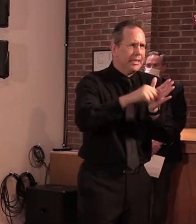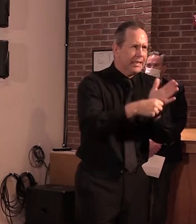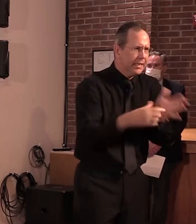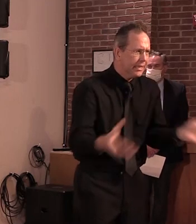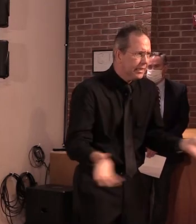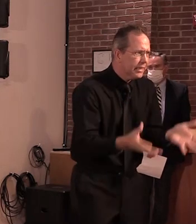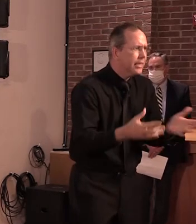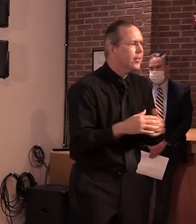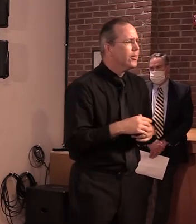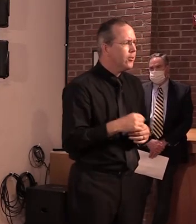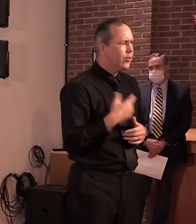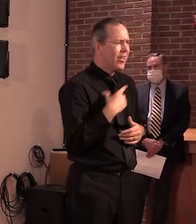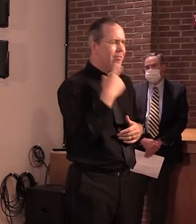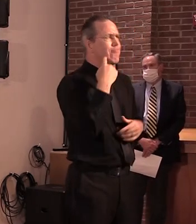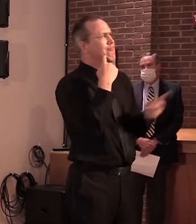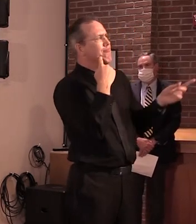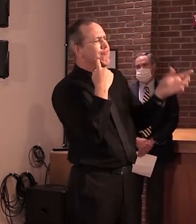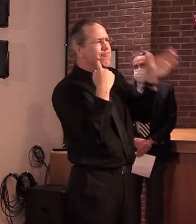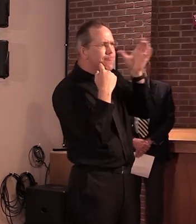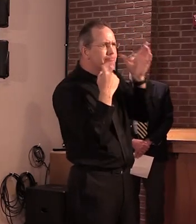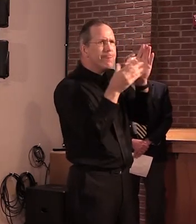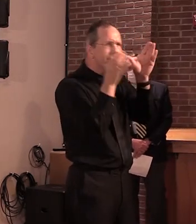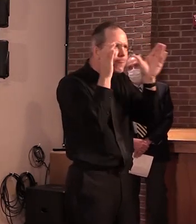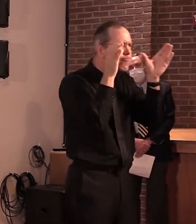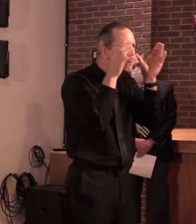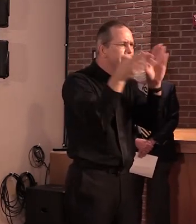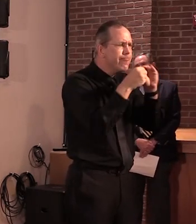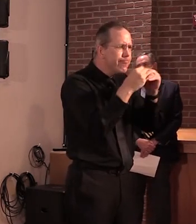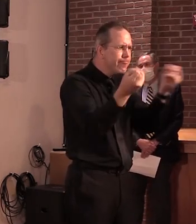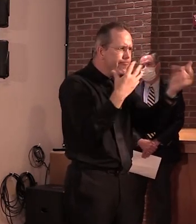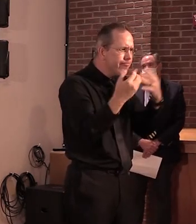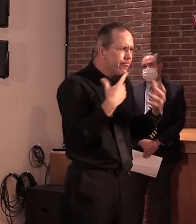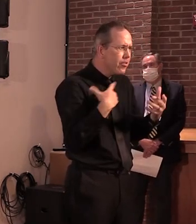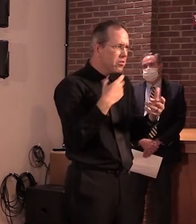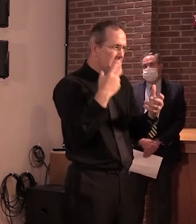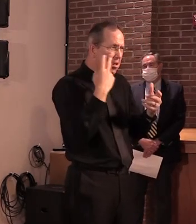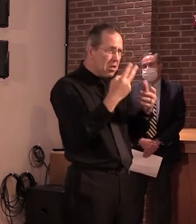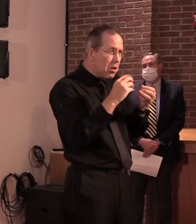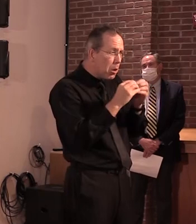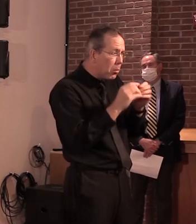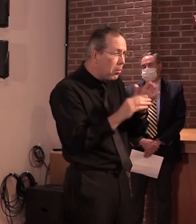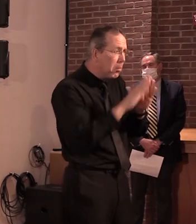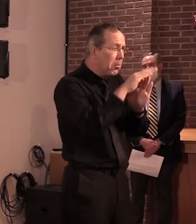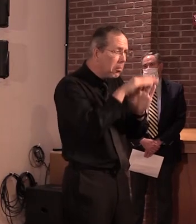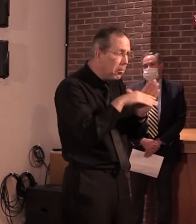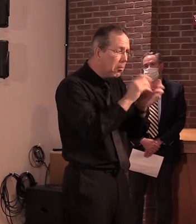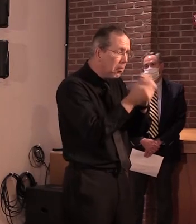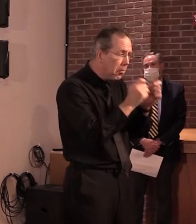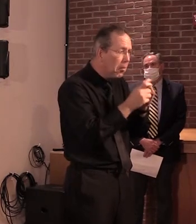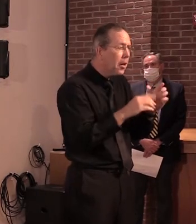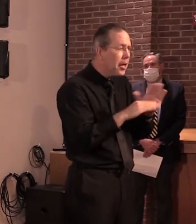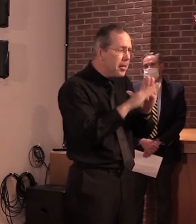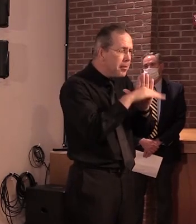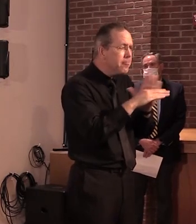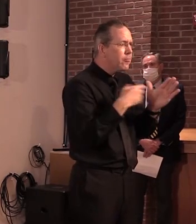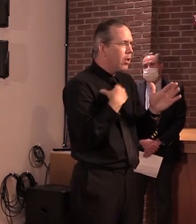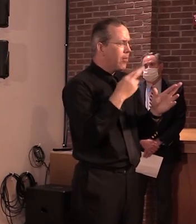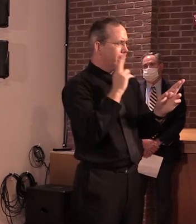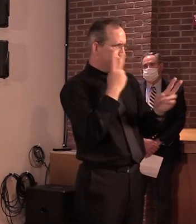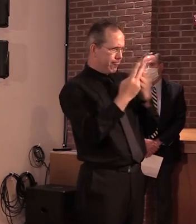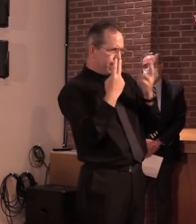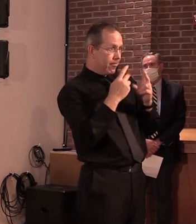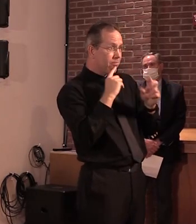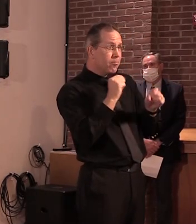for the reality that our data could change before the start of school. And the other reality is we'll continue to